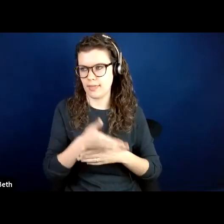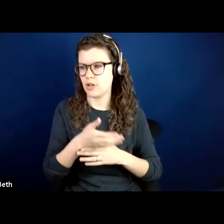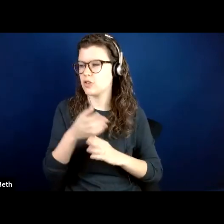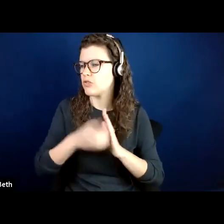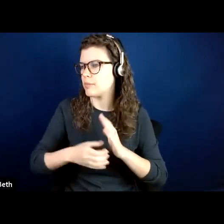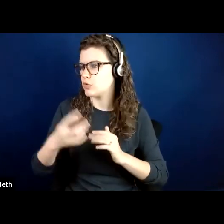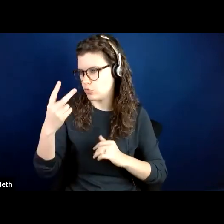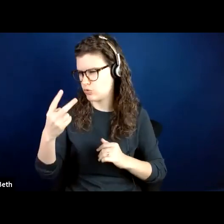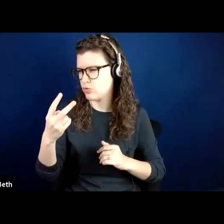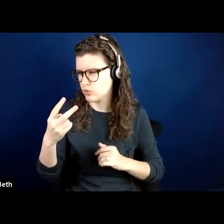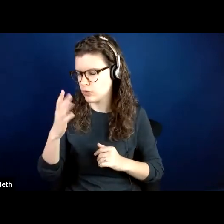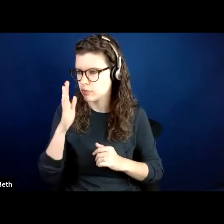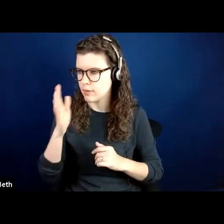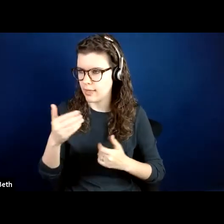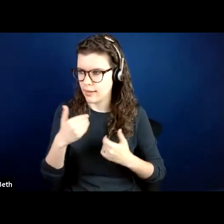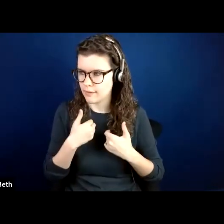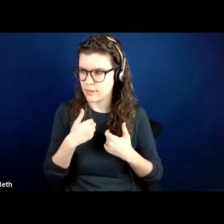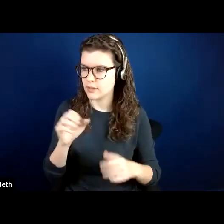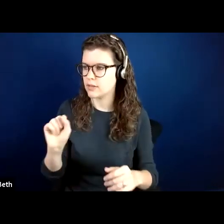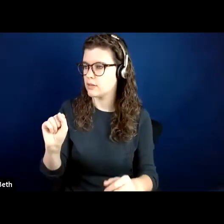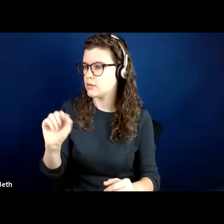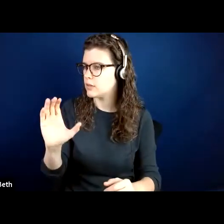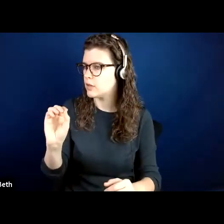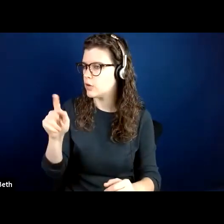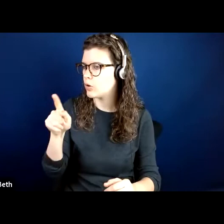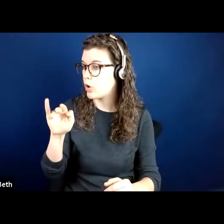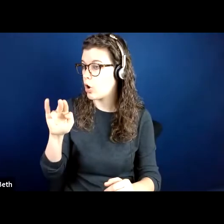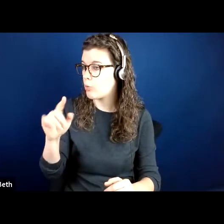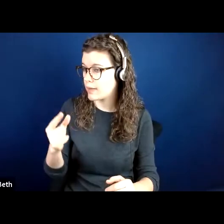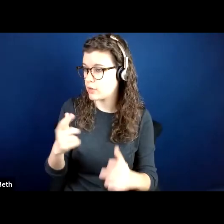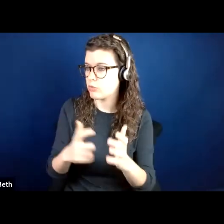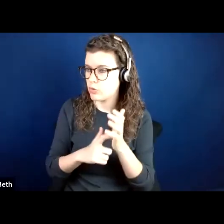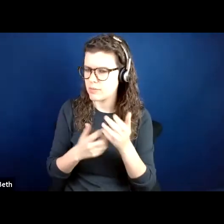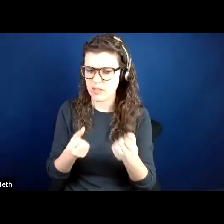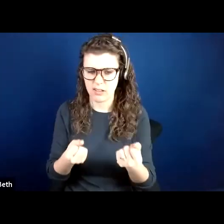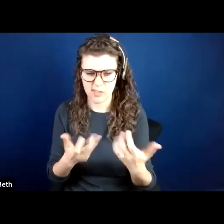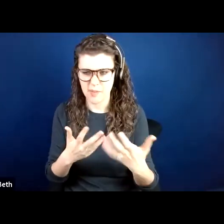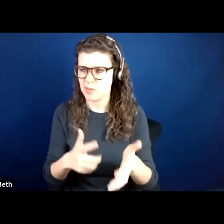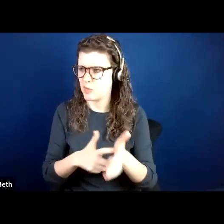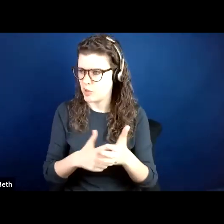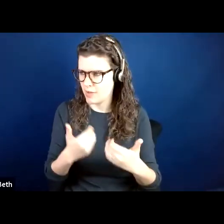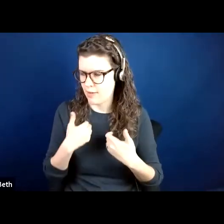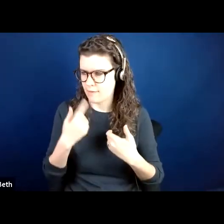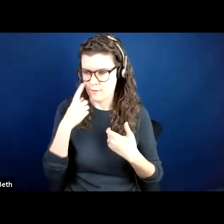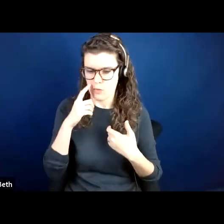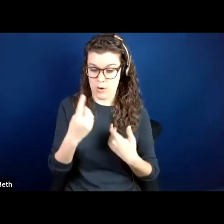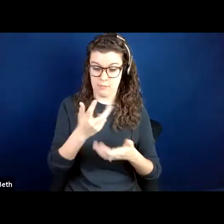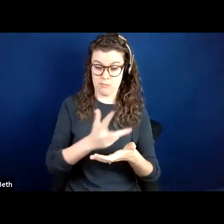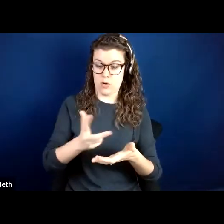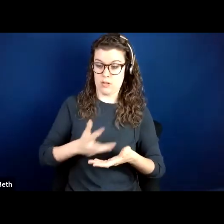is going to have the scoping requirements, so how many they're required to have. And then I believe the